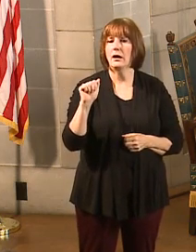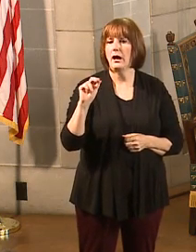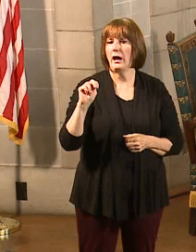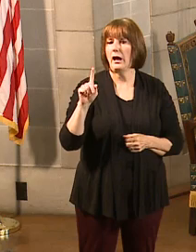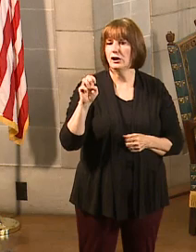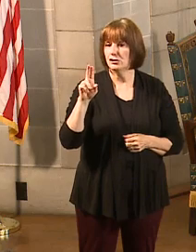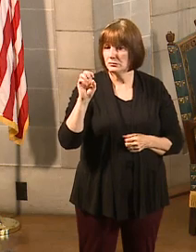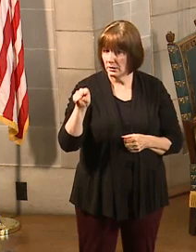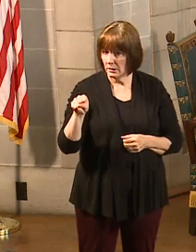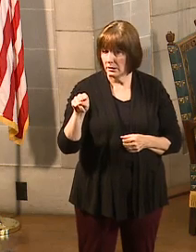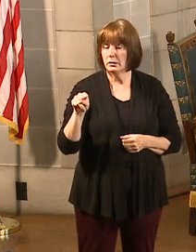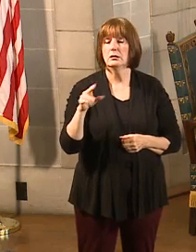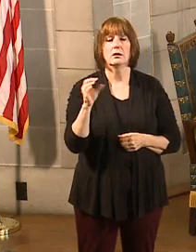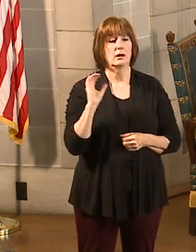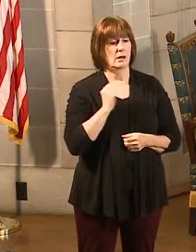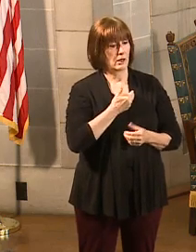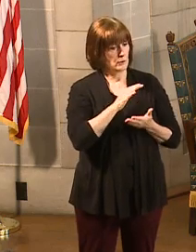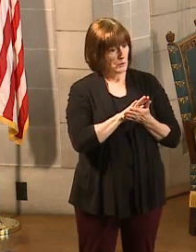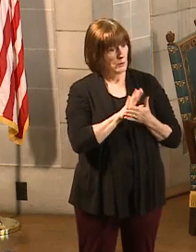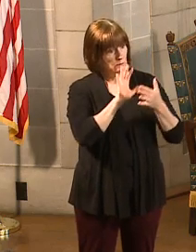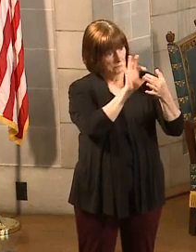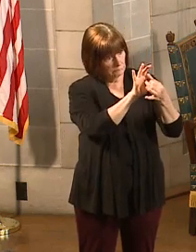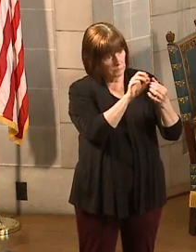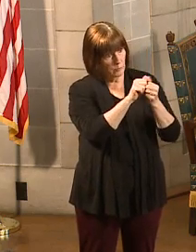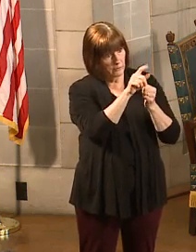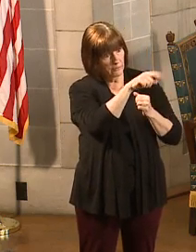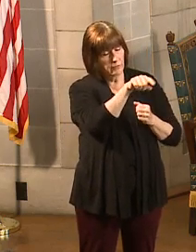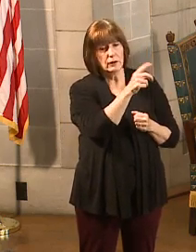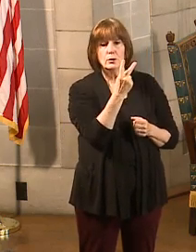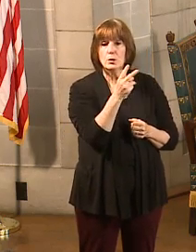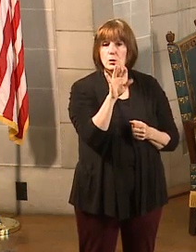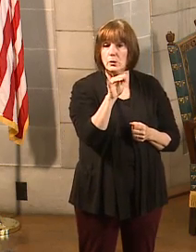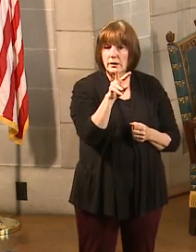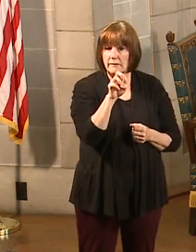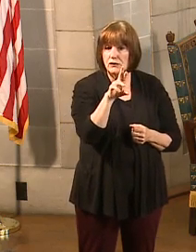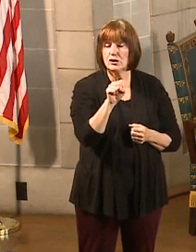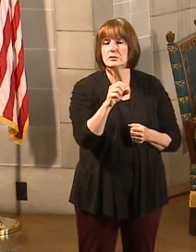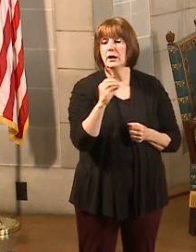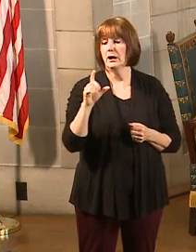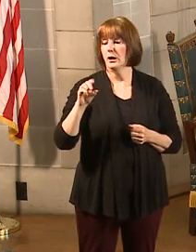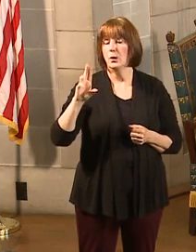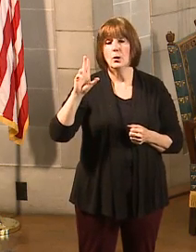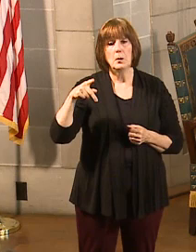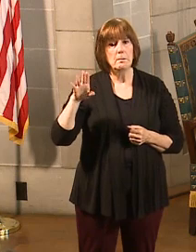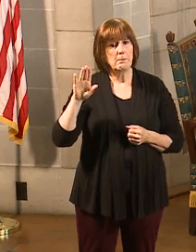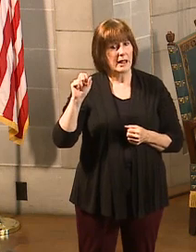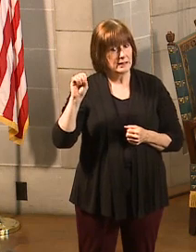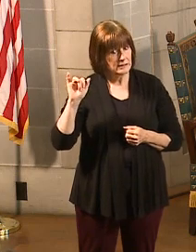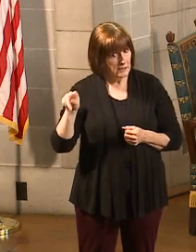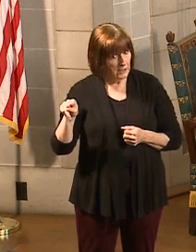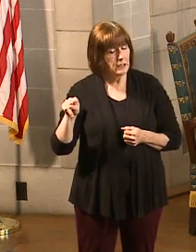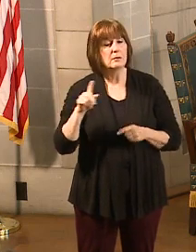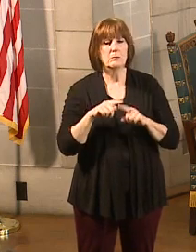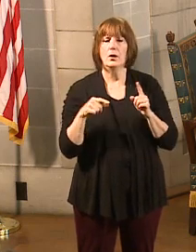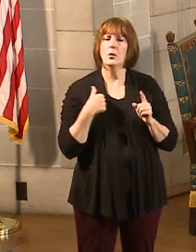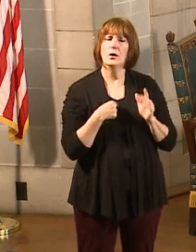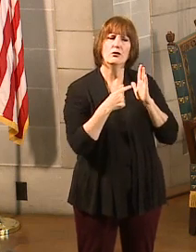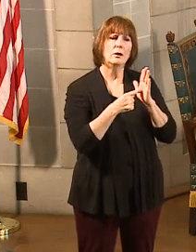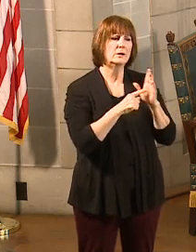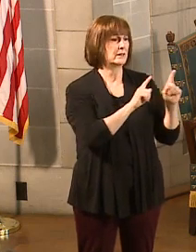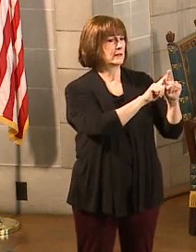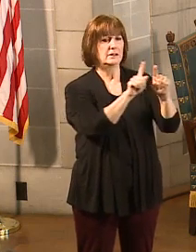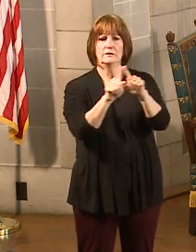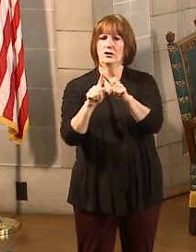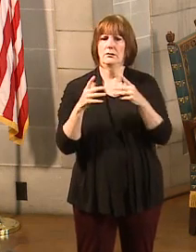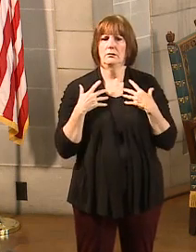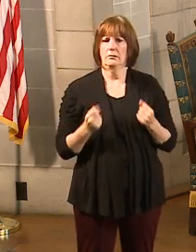know that our schools have been in contact with Two Rivers and Loop Basin, just to name a couple of others. But we represent a multitude of different public health districts, and it's